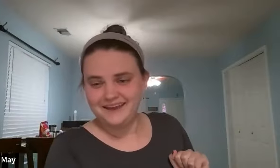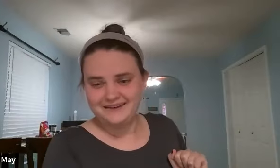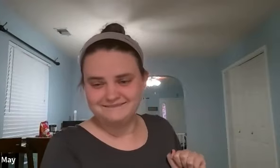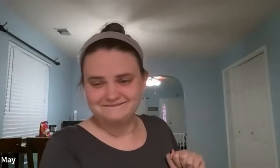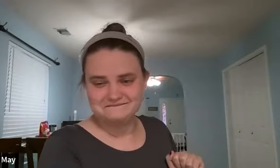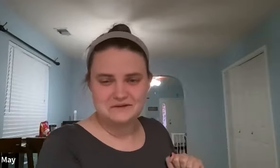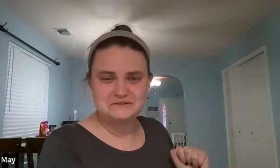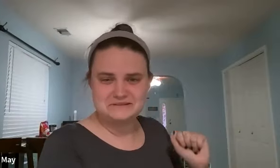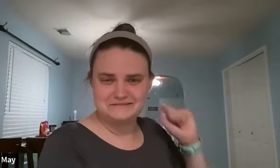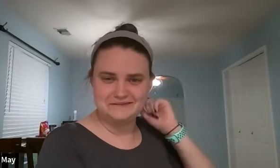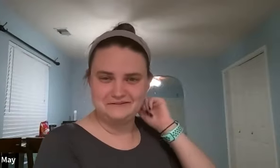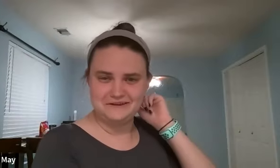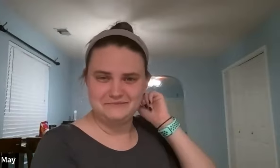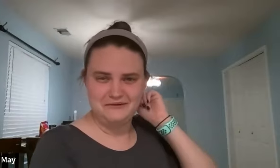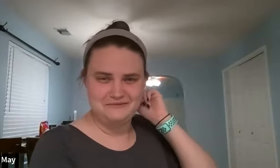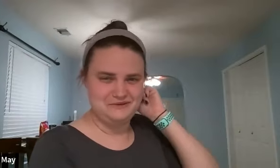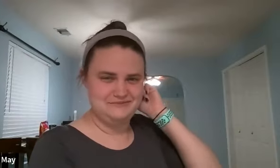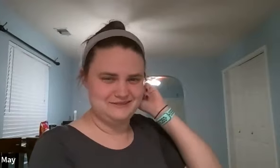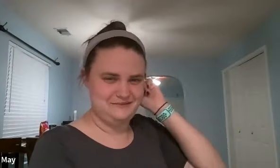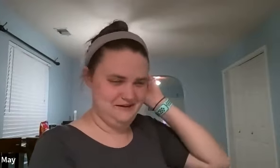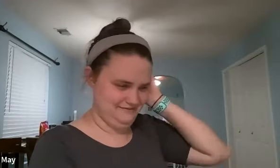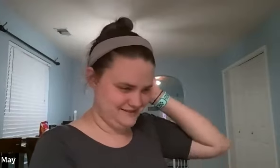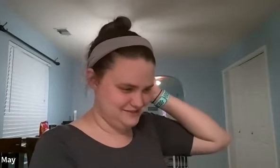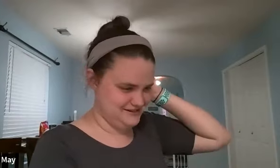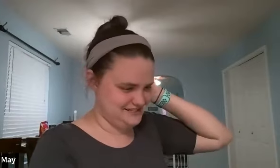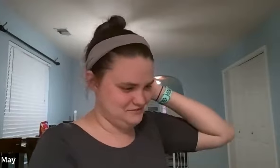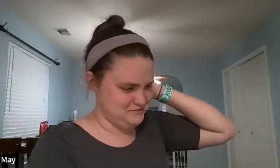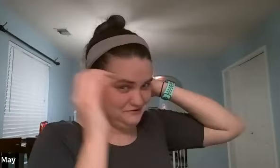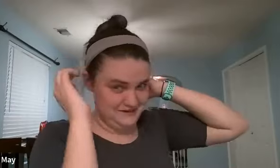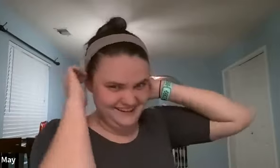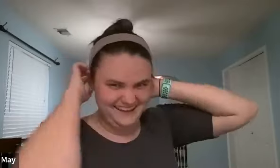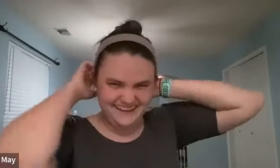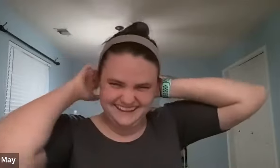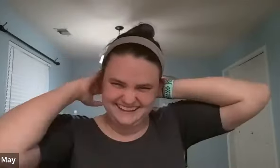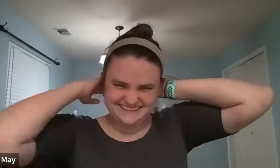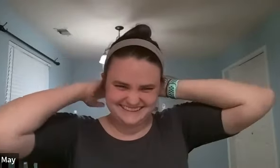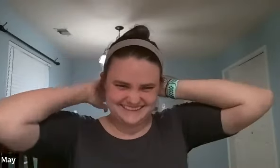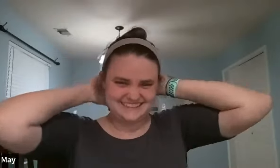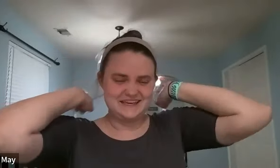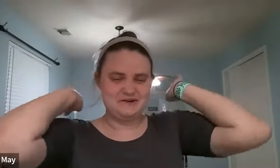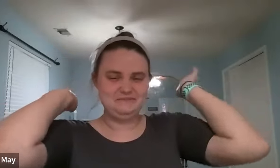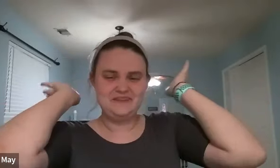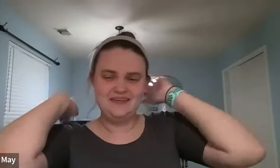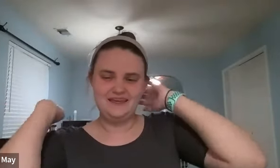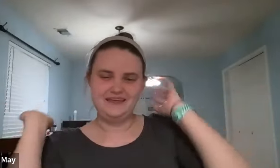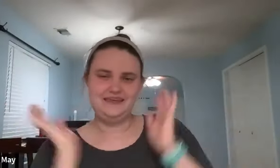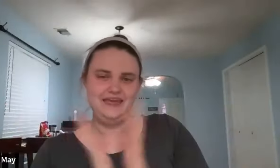yeah, that was always a little fun. I remember, I was like, wow, that's a great teacher moment for me. So,